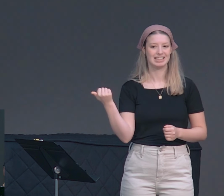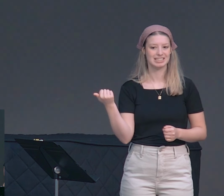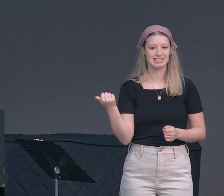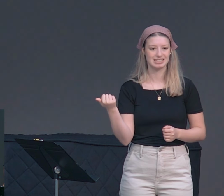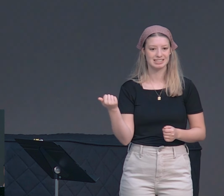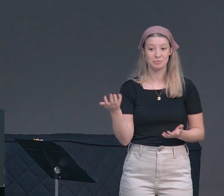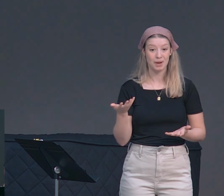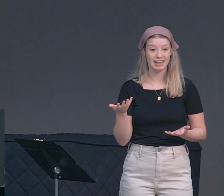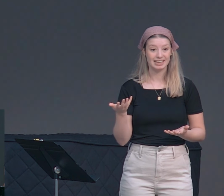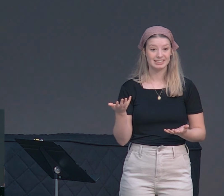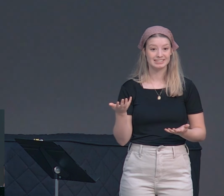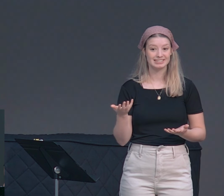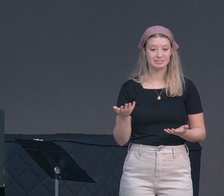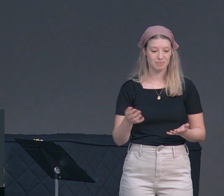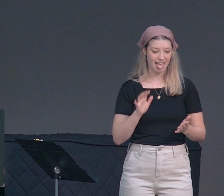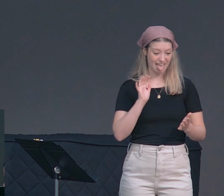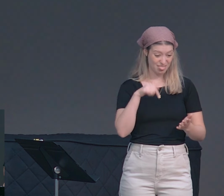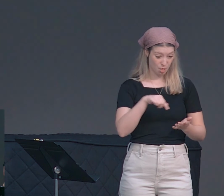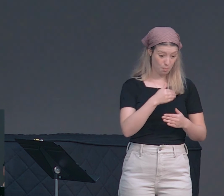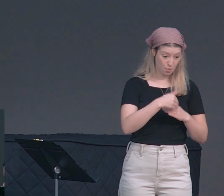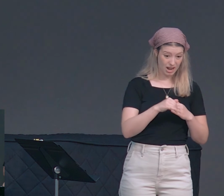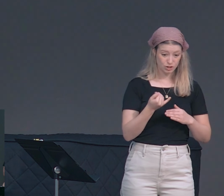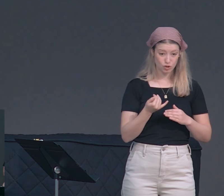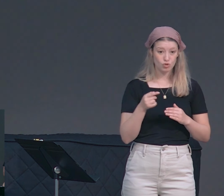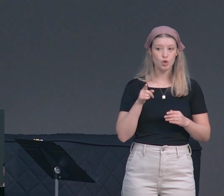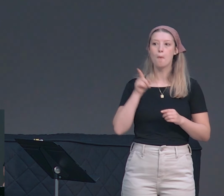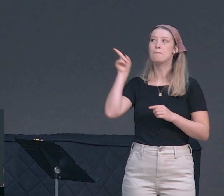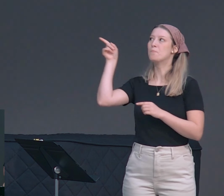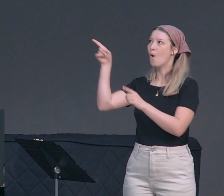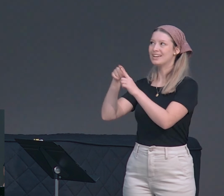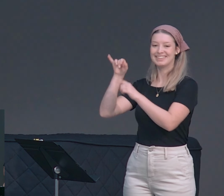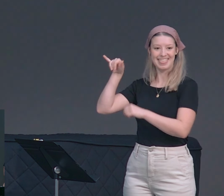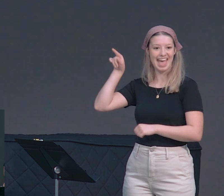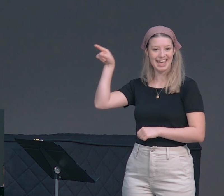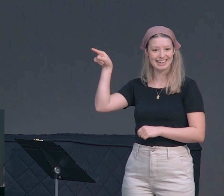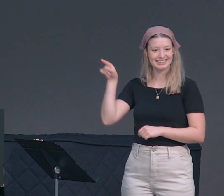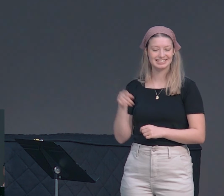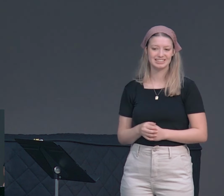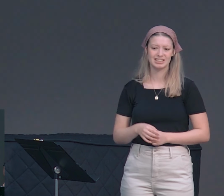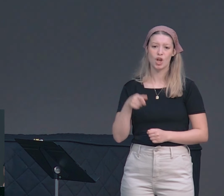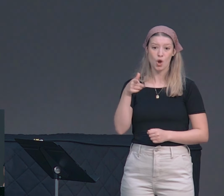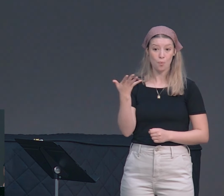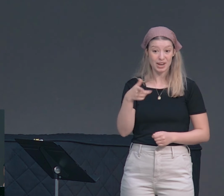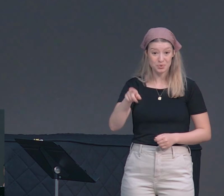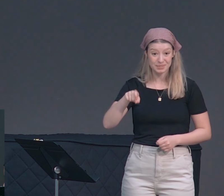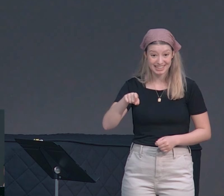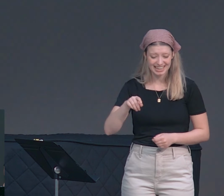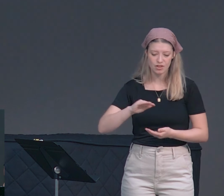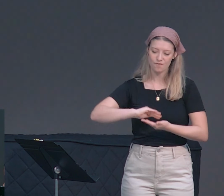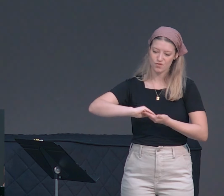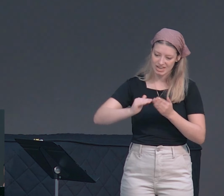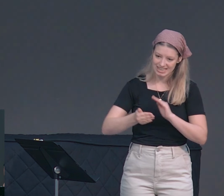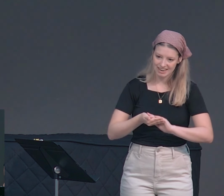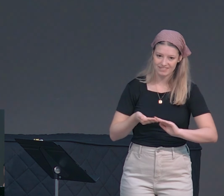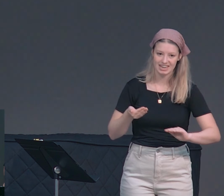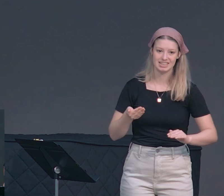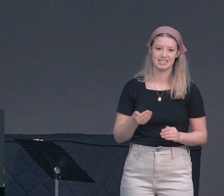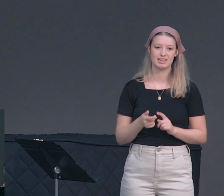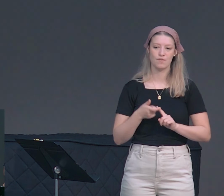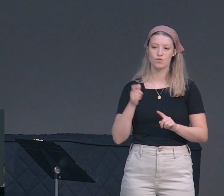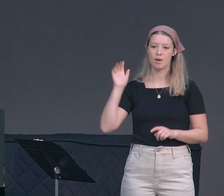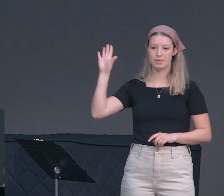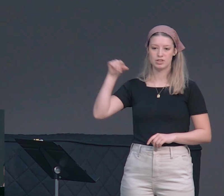It's what these elements point you to. You need to be forgiven and covered by the grace of God and His Son,